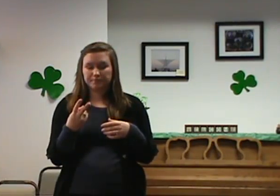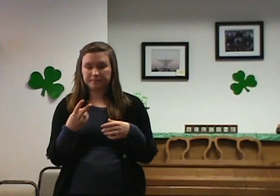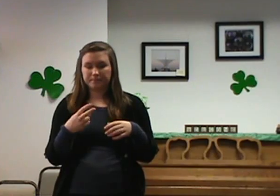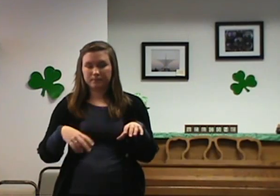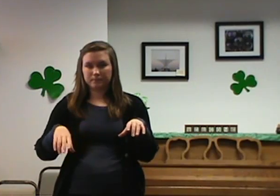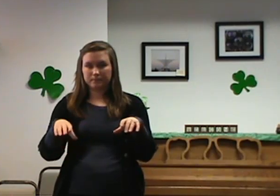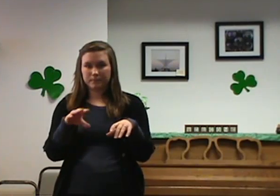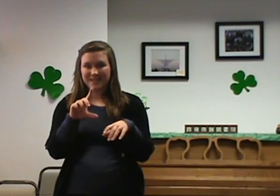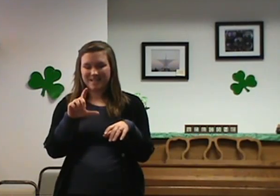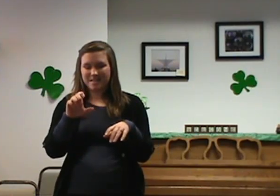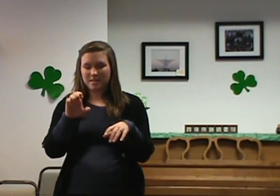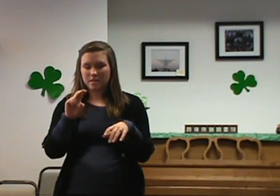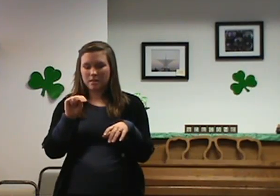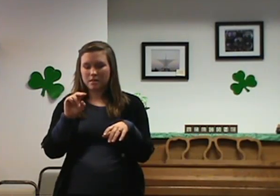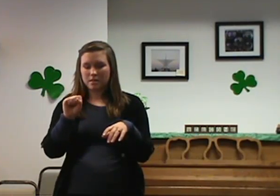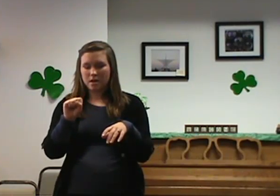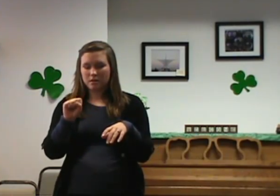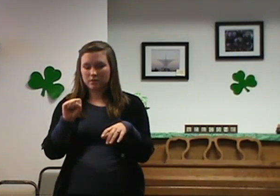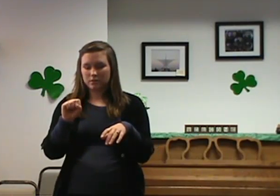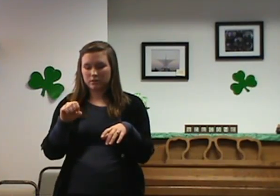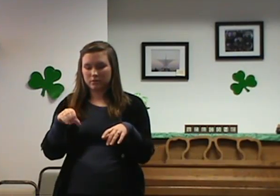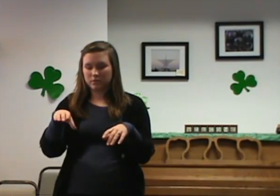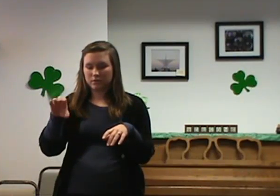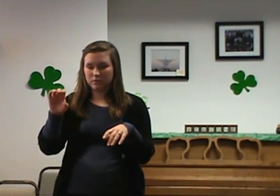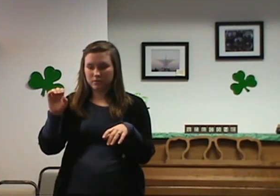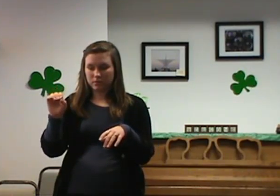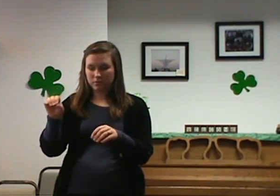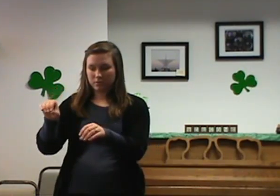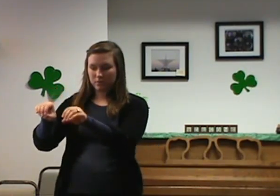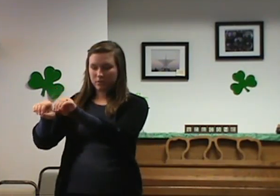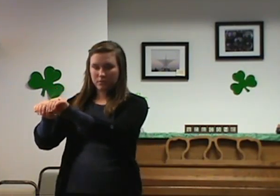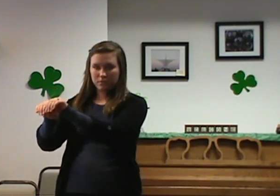doesn't do it, so with the TV glasses, it brings it any closer for them.